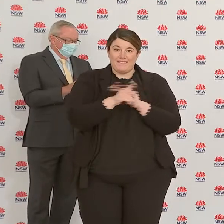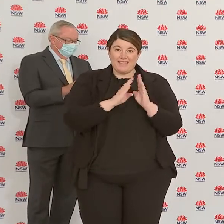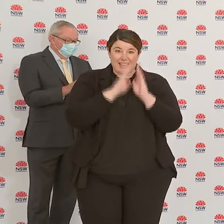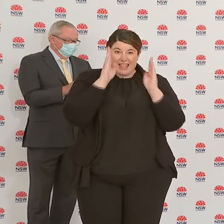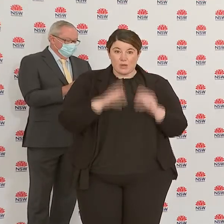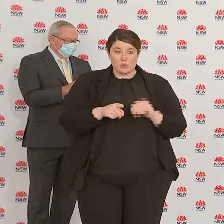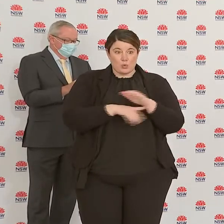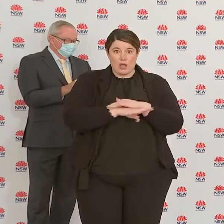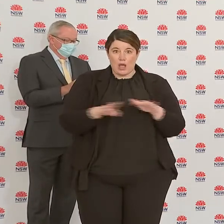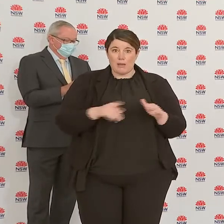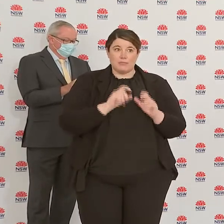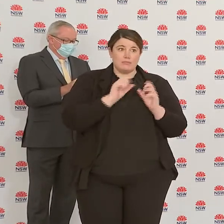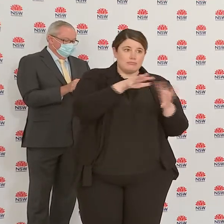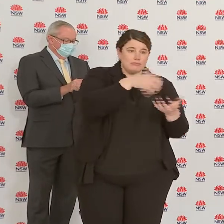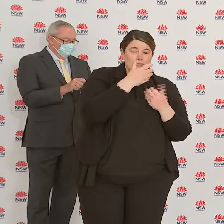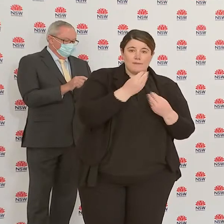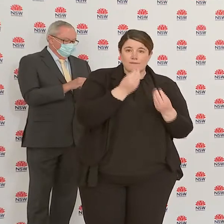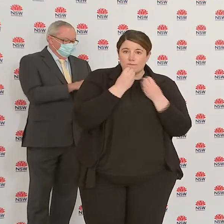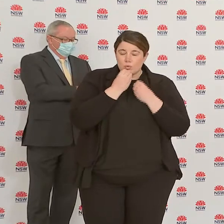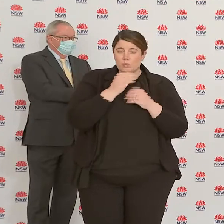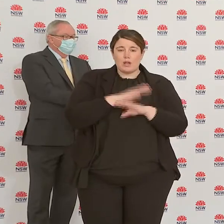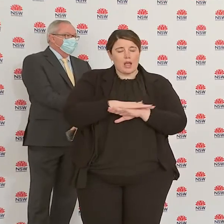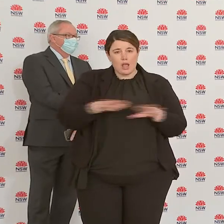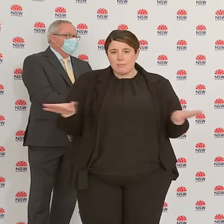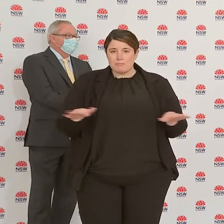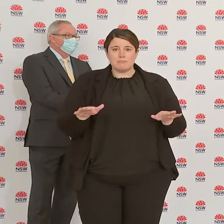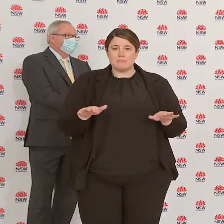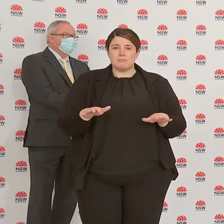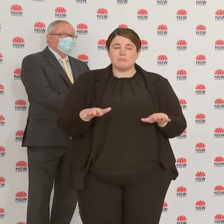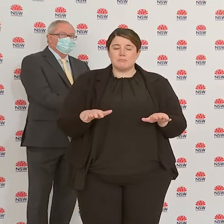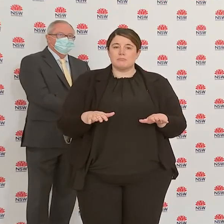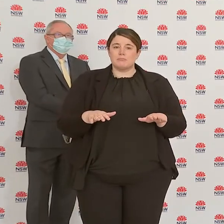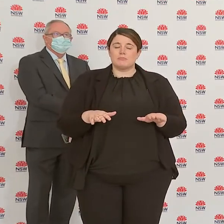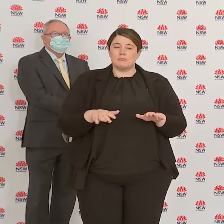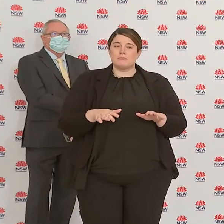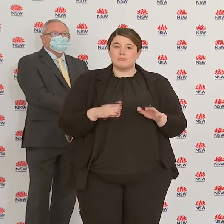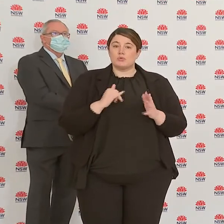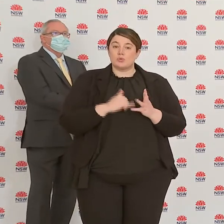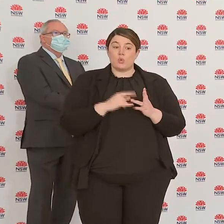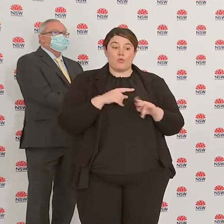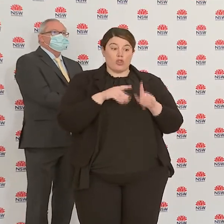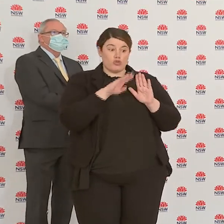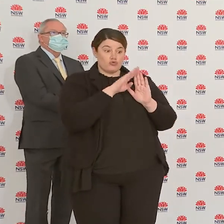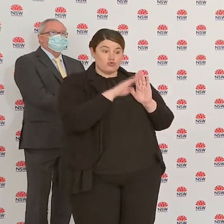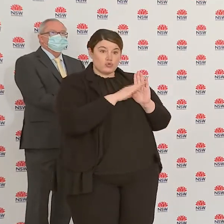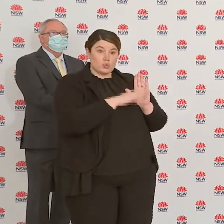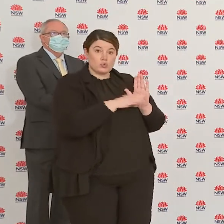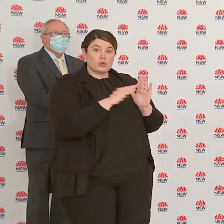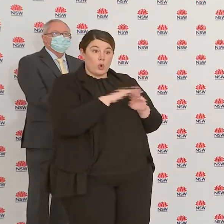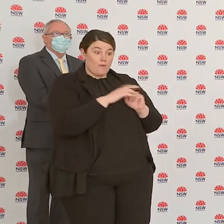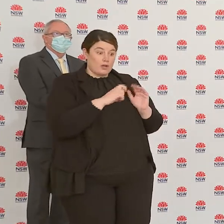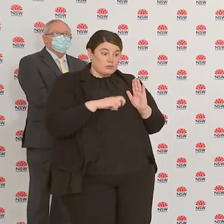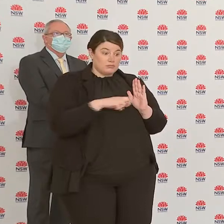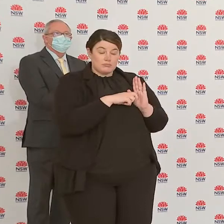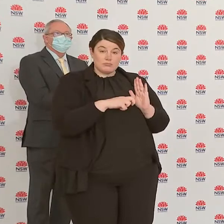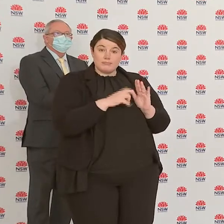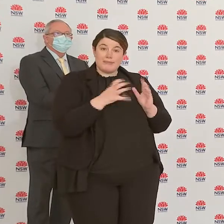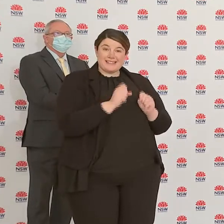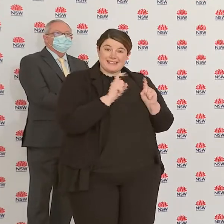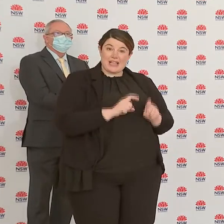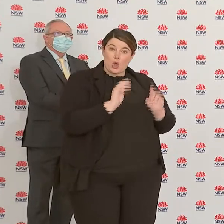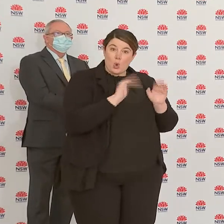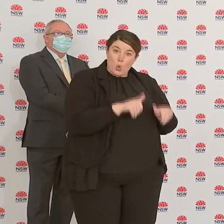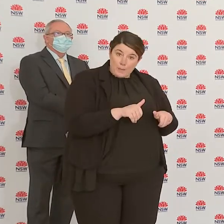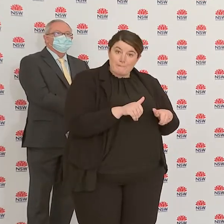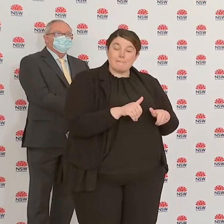shopping. You're not allowed to leave the house. So in terms of the compliance with the isolation, our colleagues